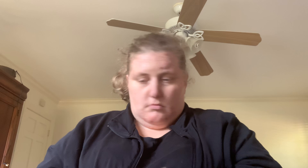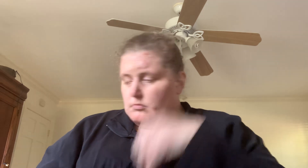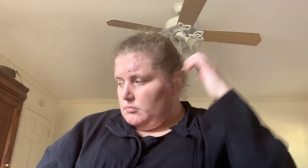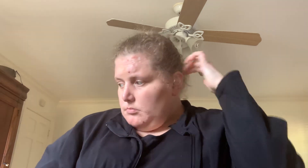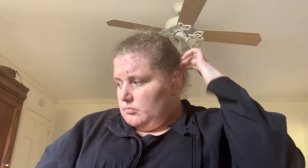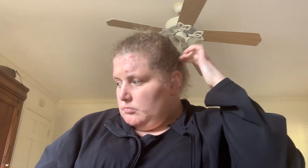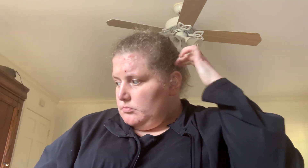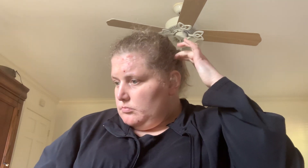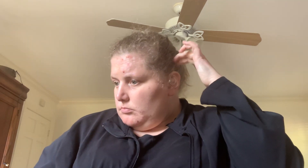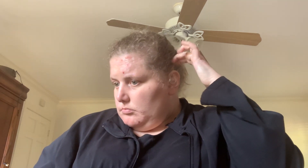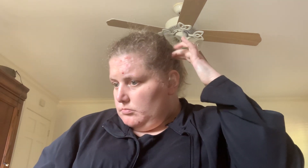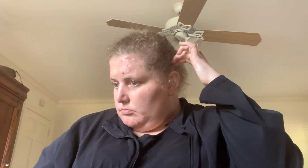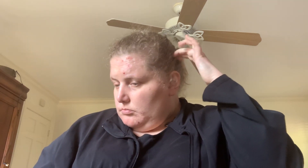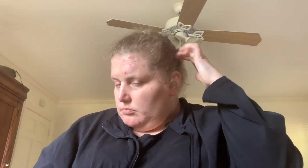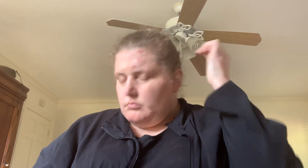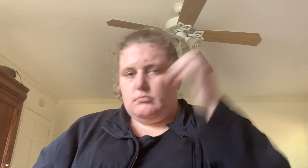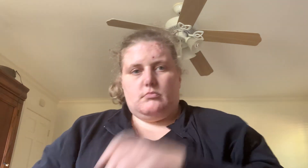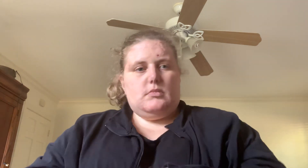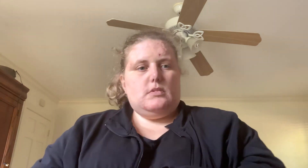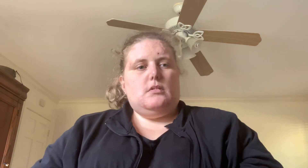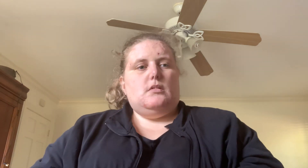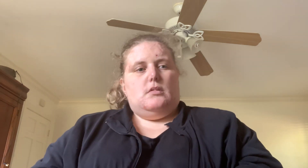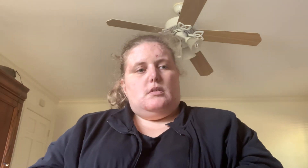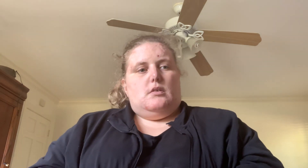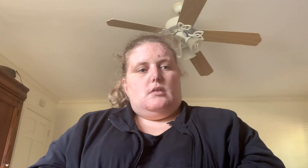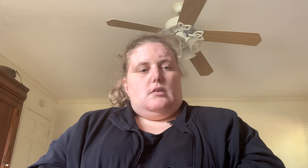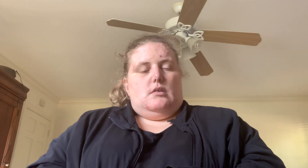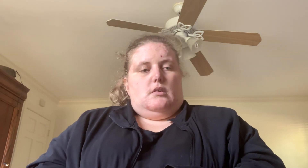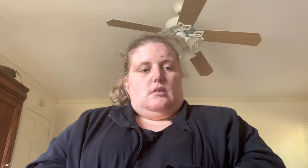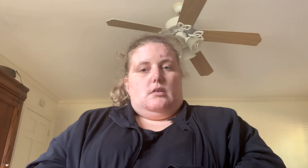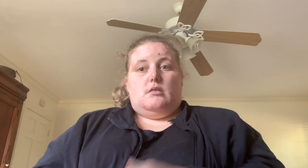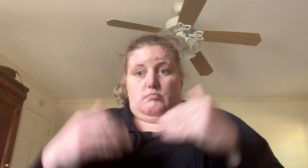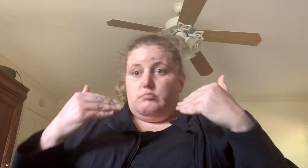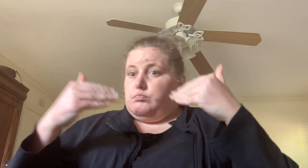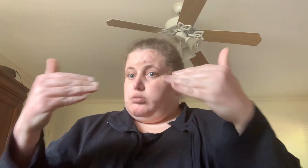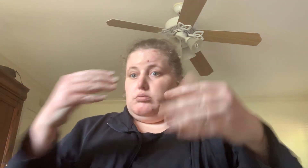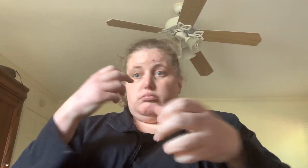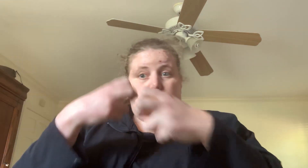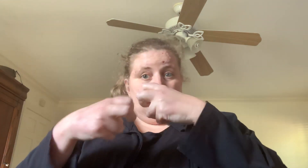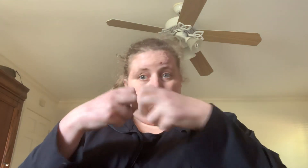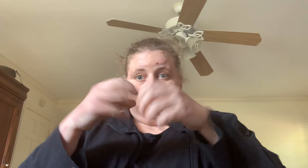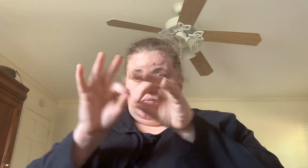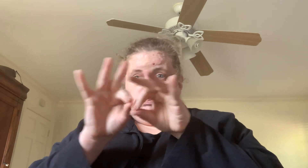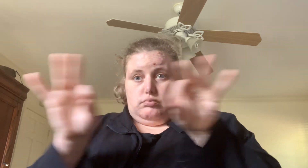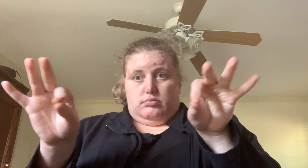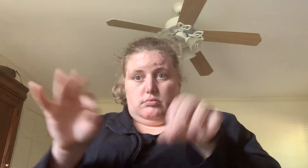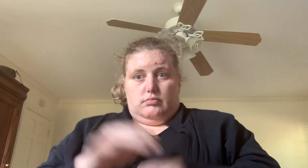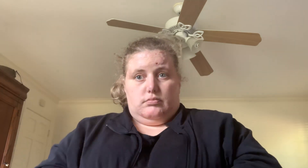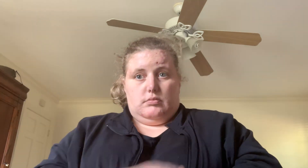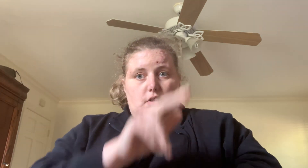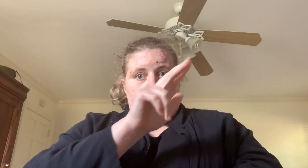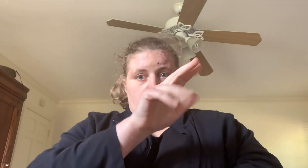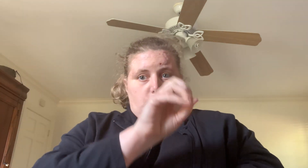Okay, so let's solve the equation. So 3.67 times 1 is